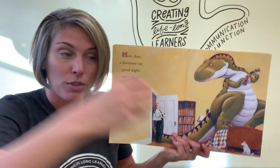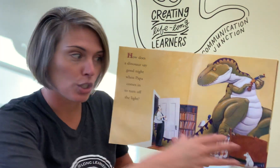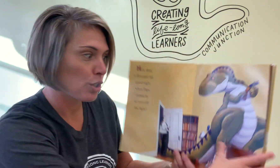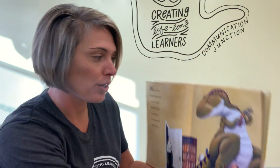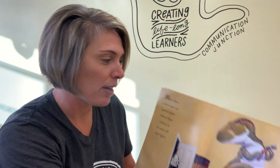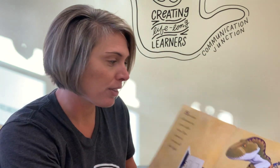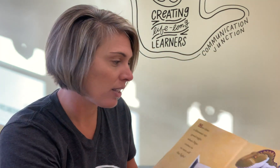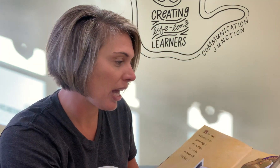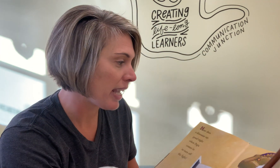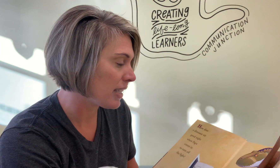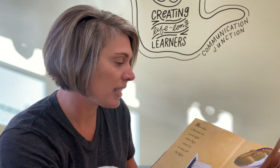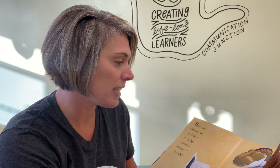turn out the light?